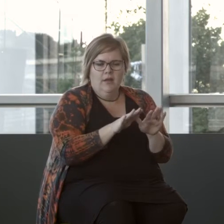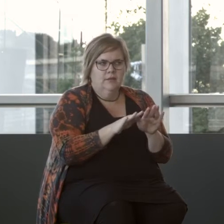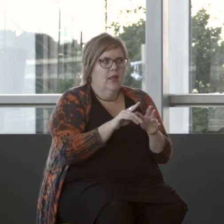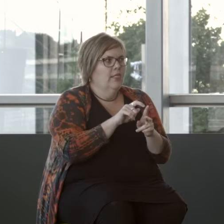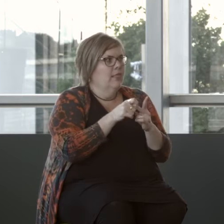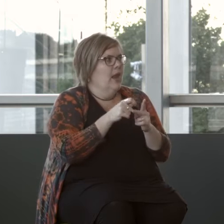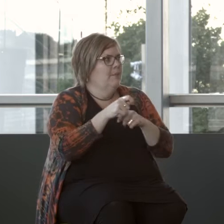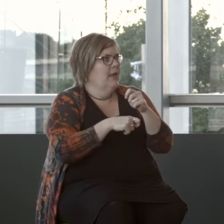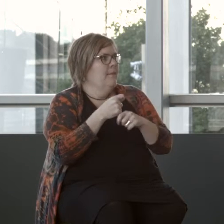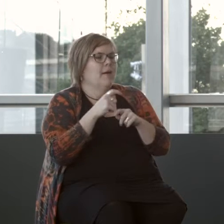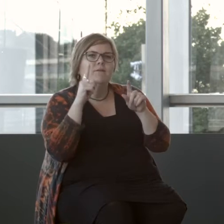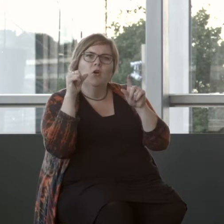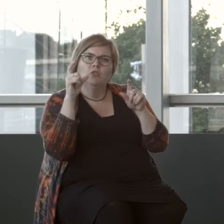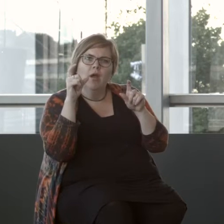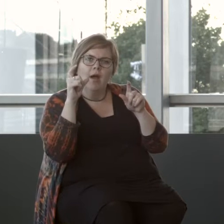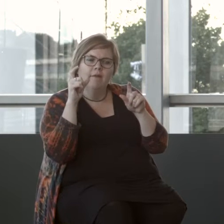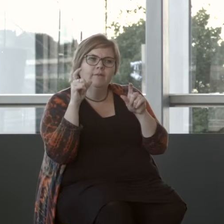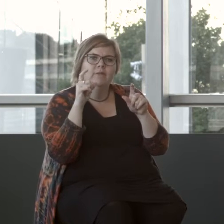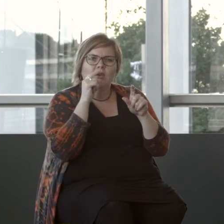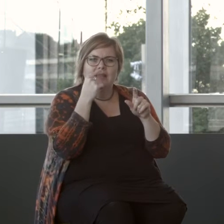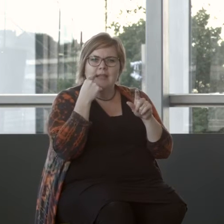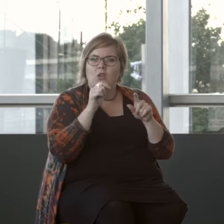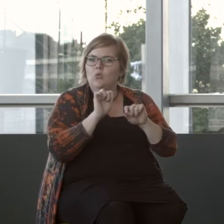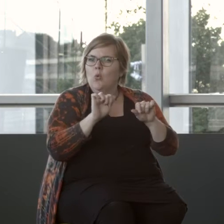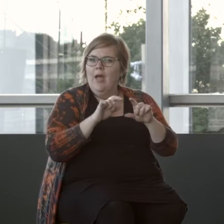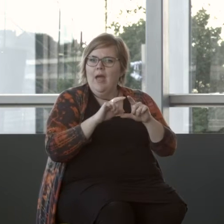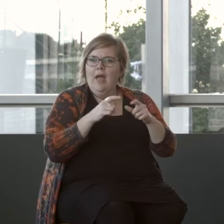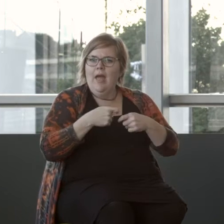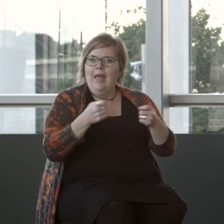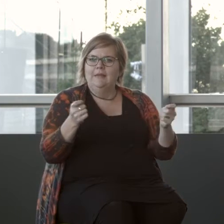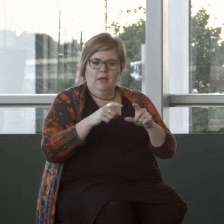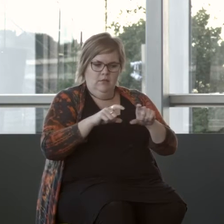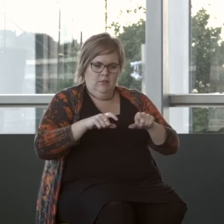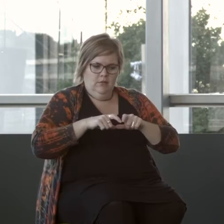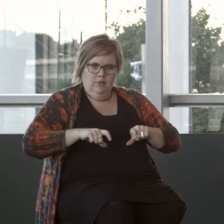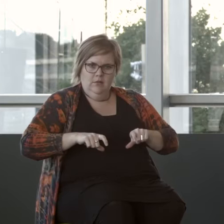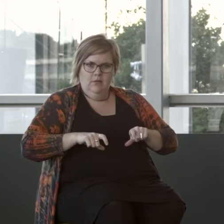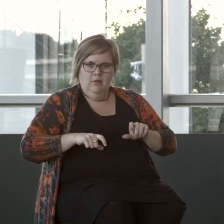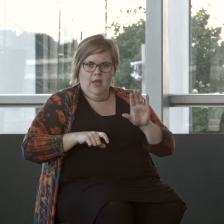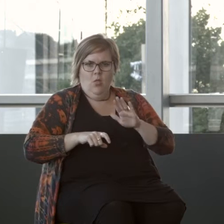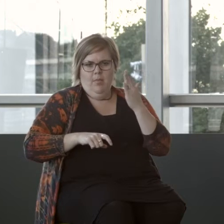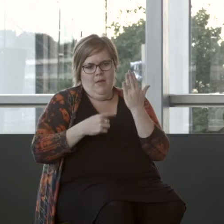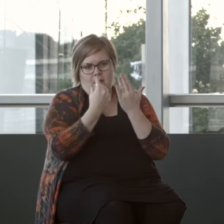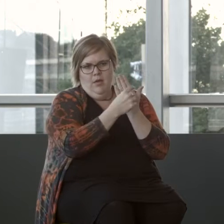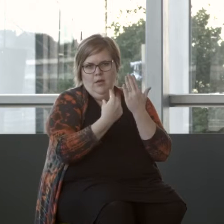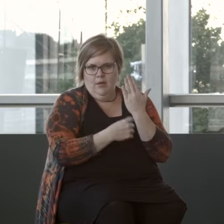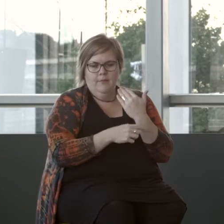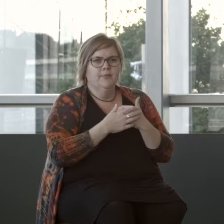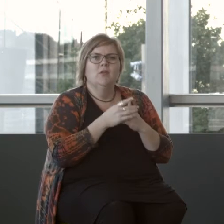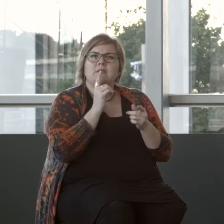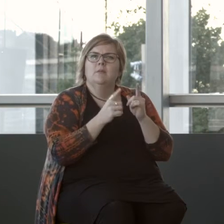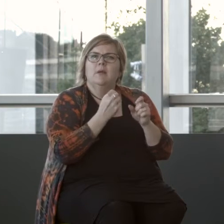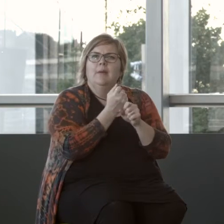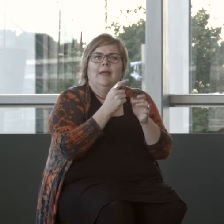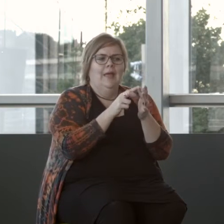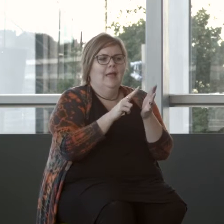into photographs, which you can see on the little handouts you have, and sometimes they're installations, and sometimes they, you know, you can